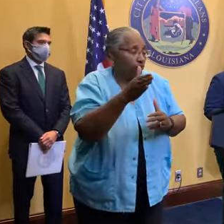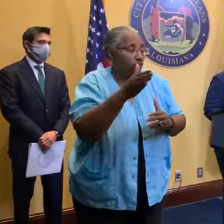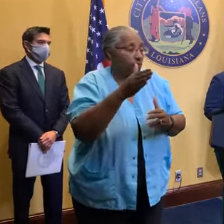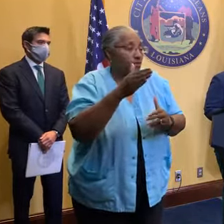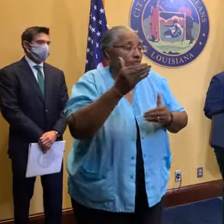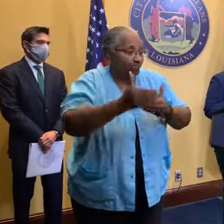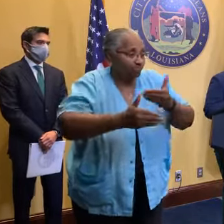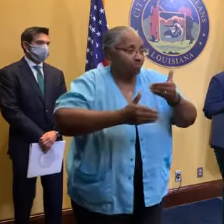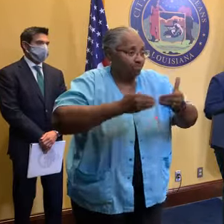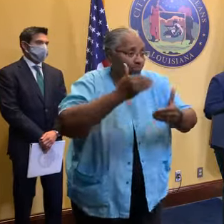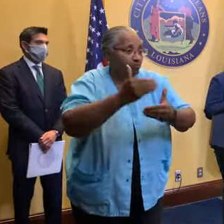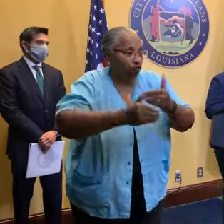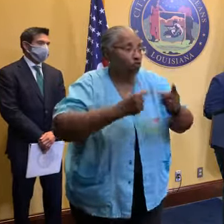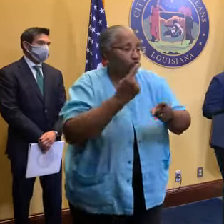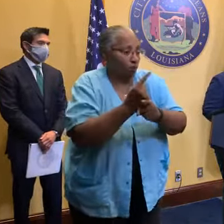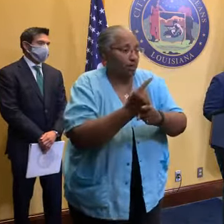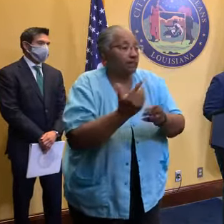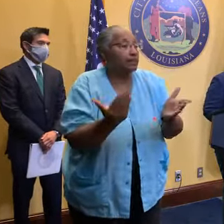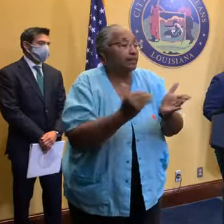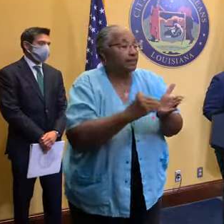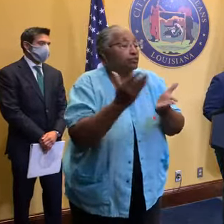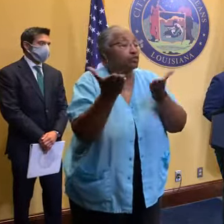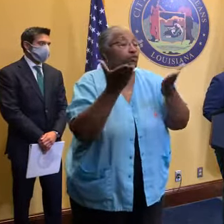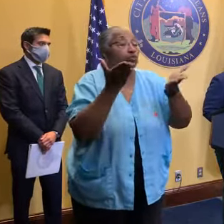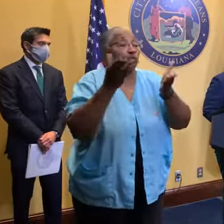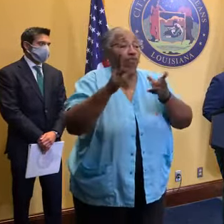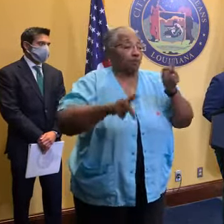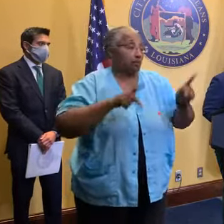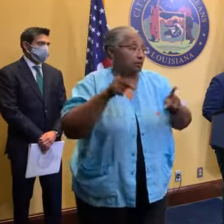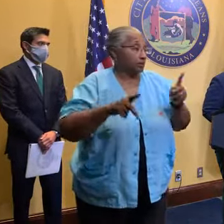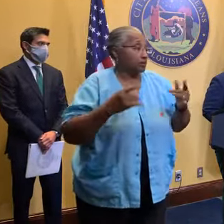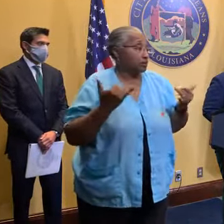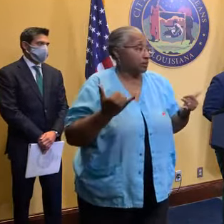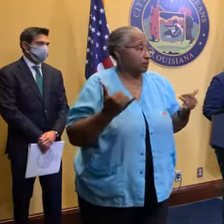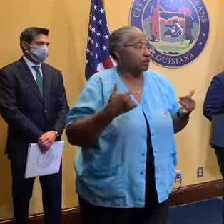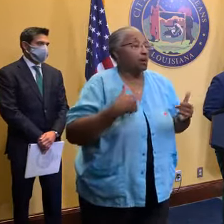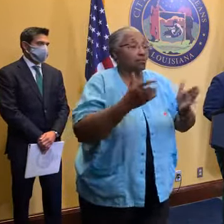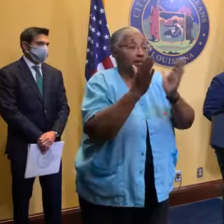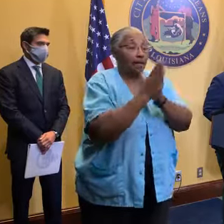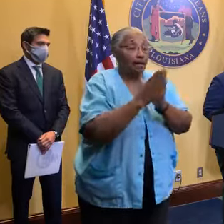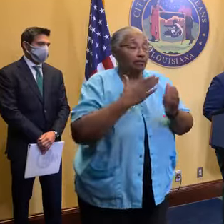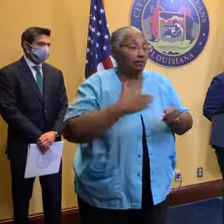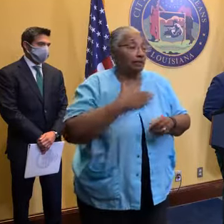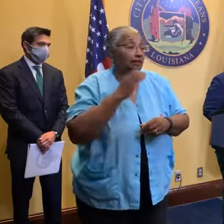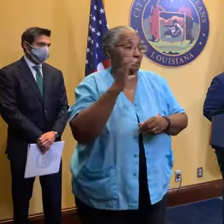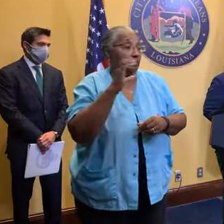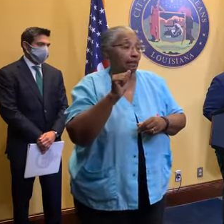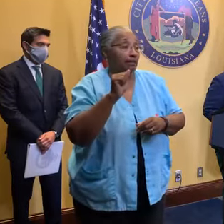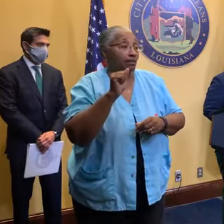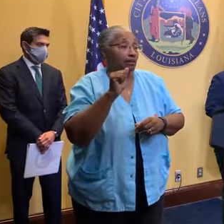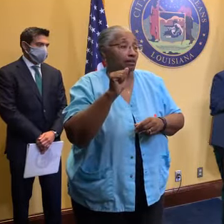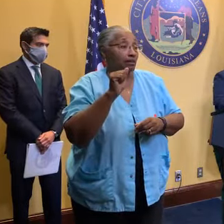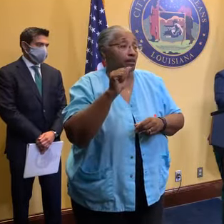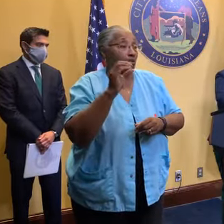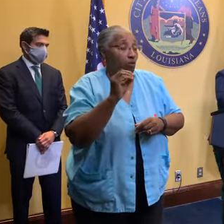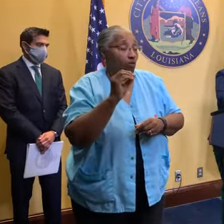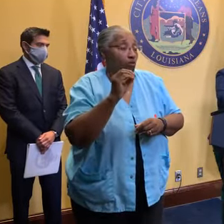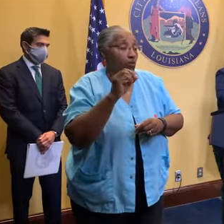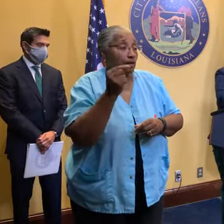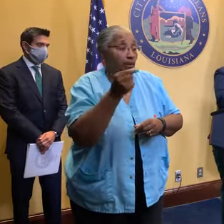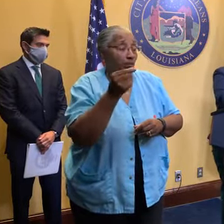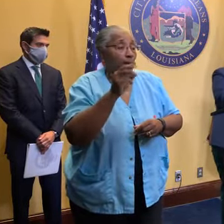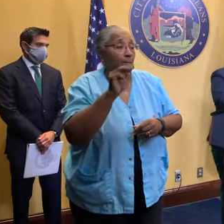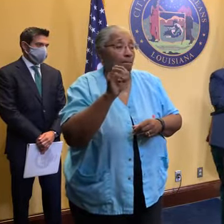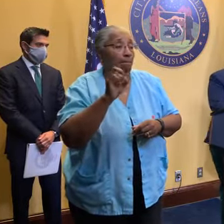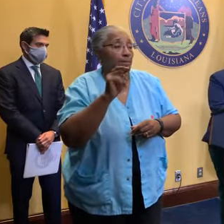right direction to again serve the public. At this time, I'm going to ask my CAO, Gilbert Montano, to come